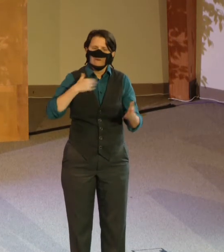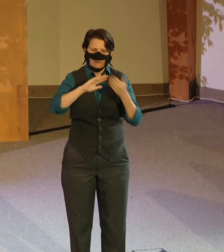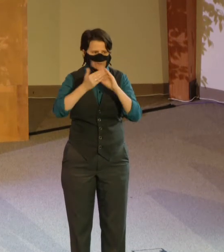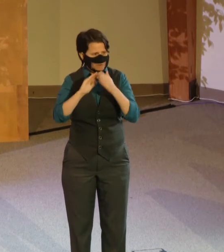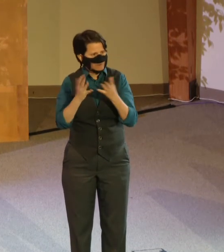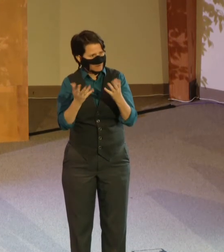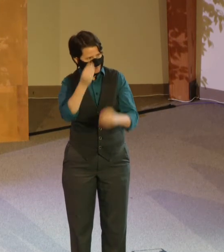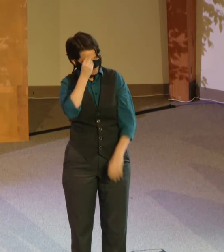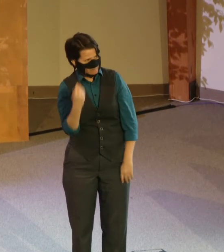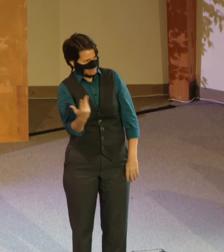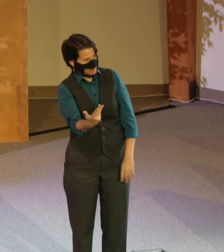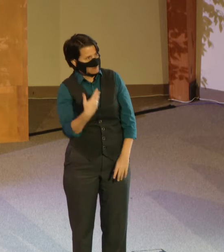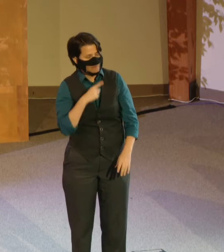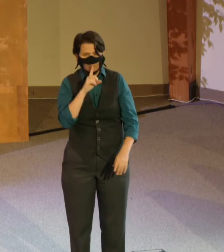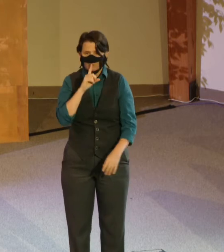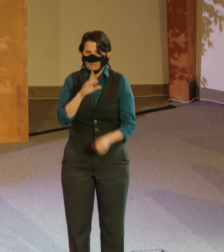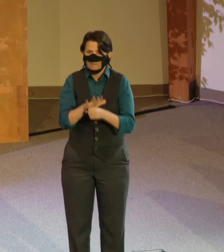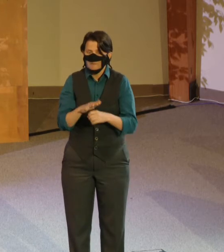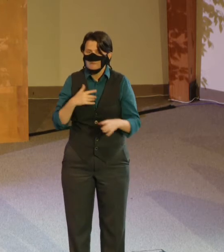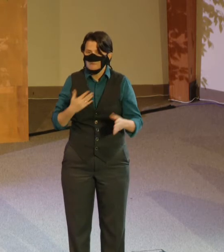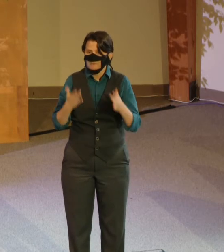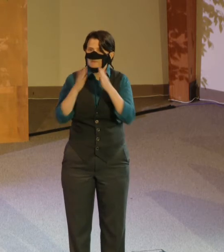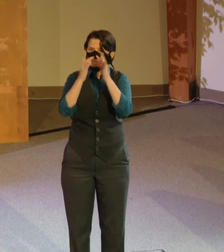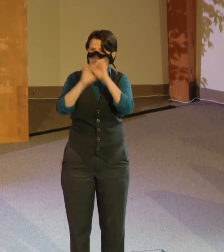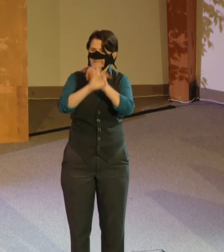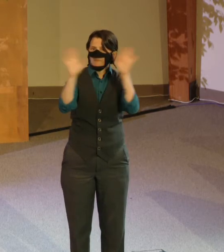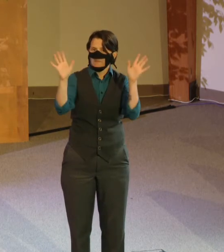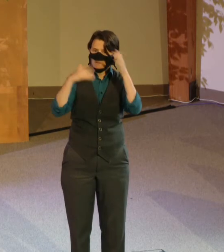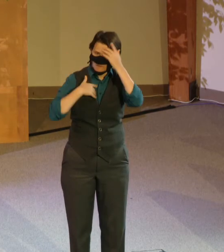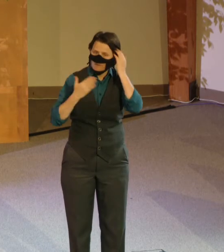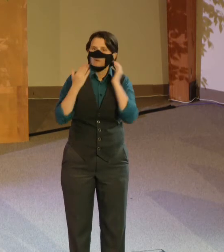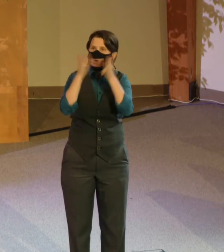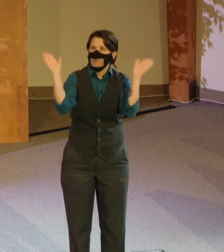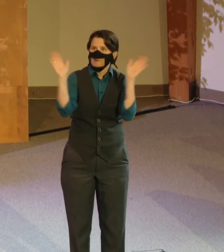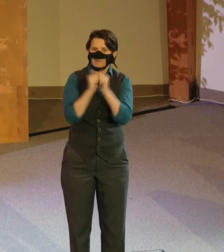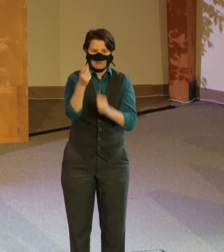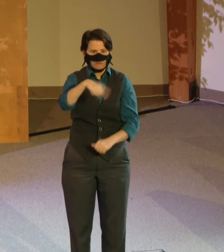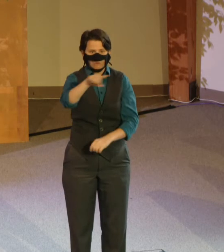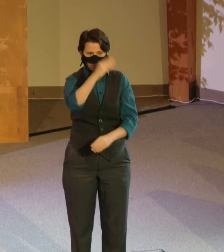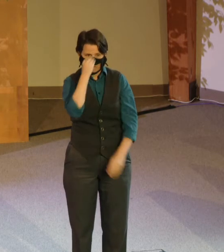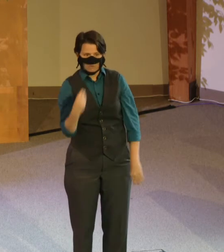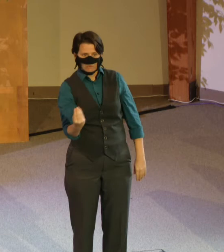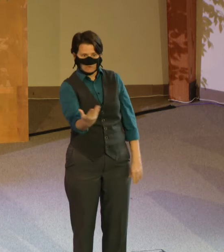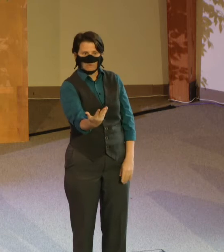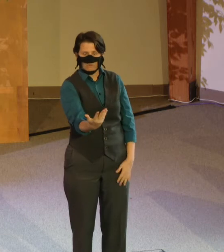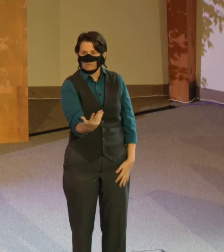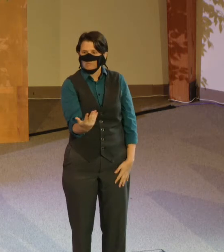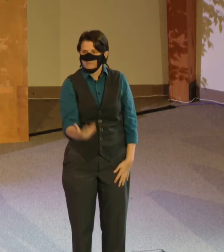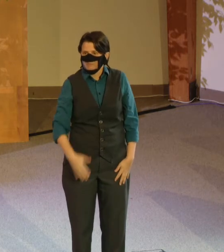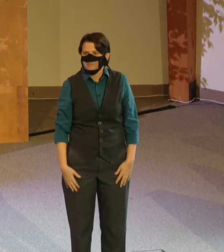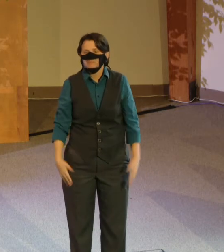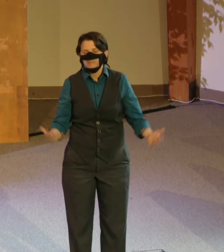I've promised to be transparent with you and let you know as things are going on. All right, the other thing that's coming up on a happier